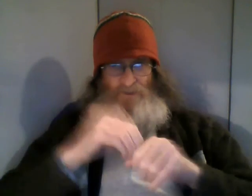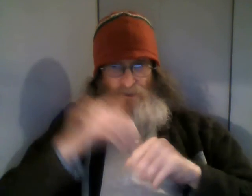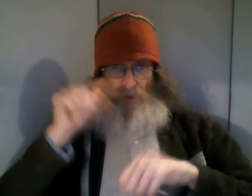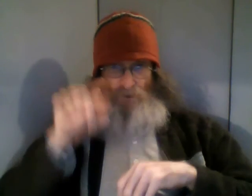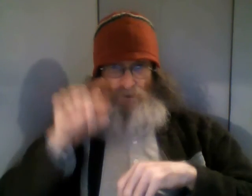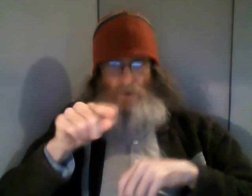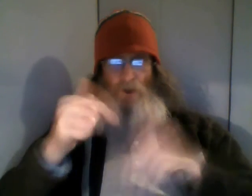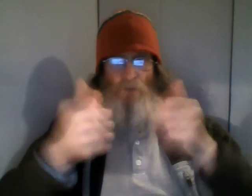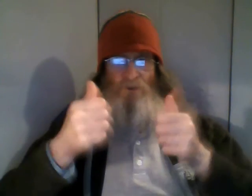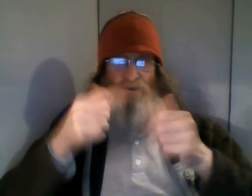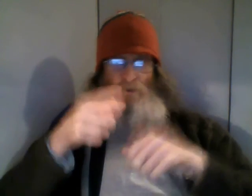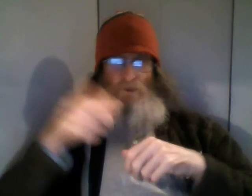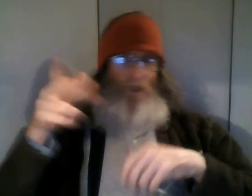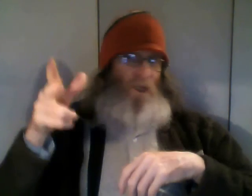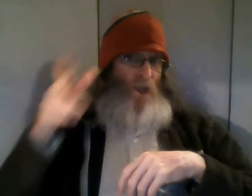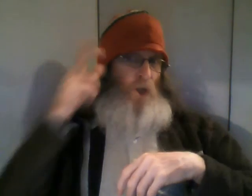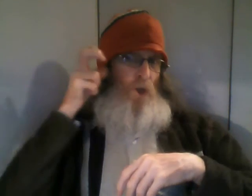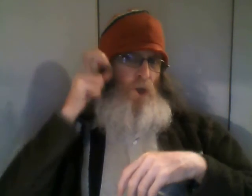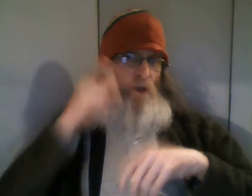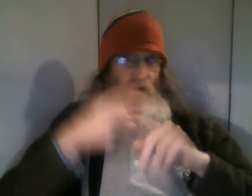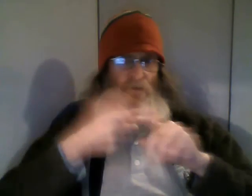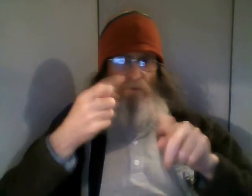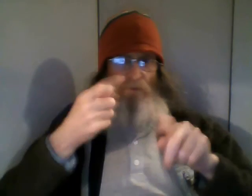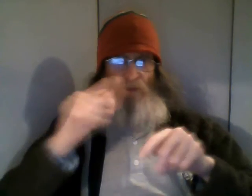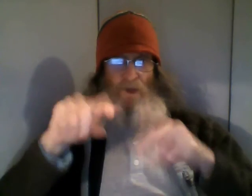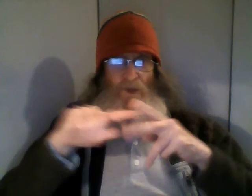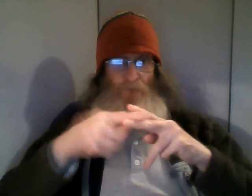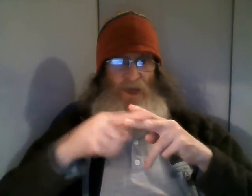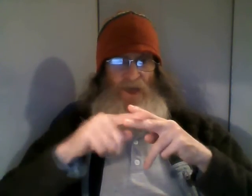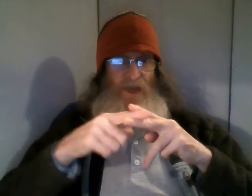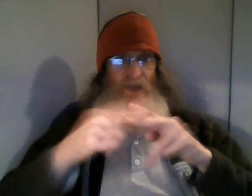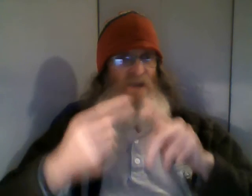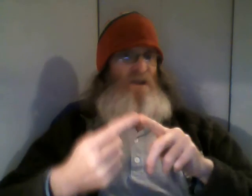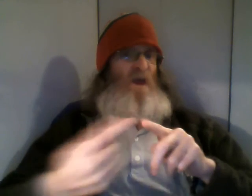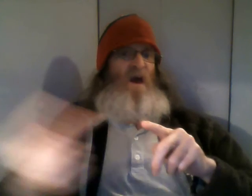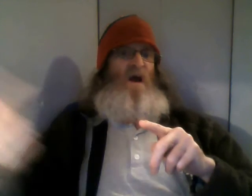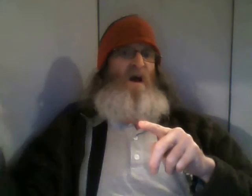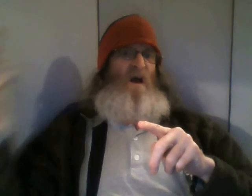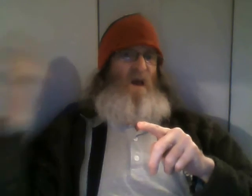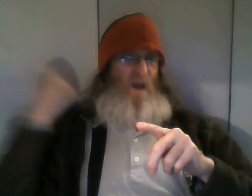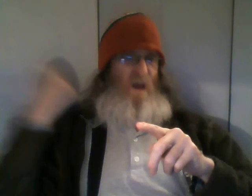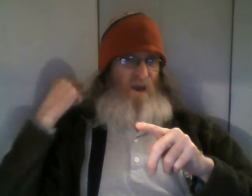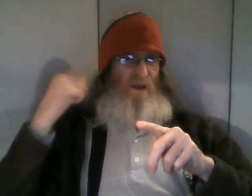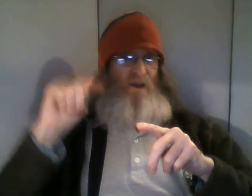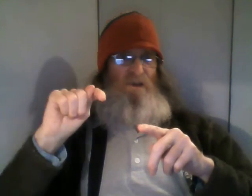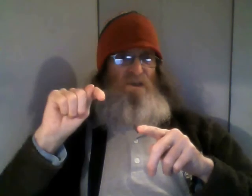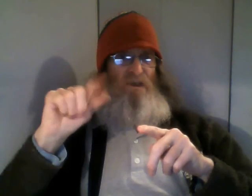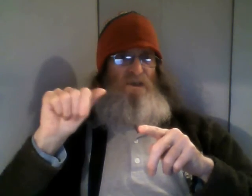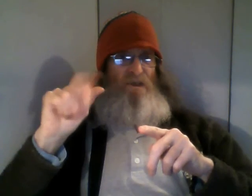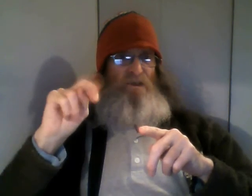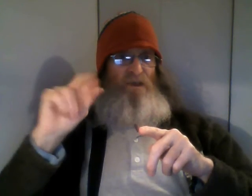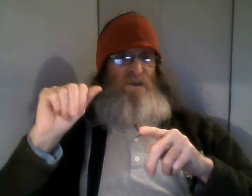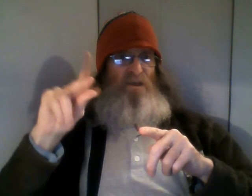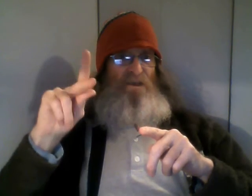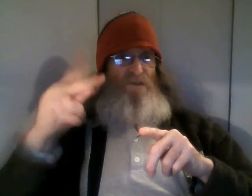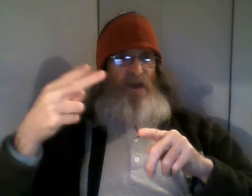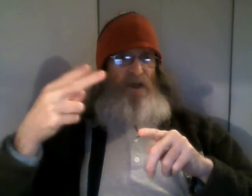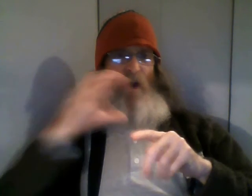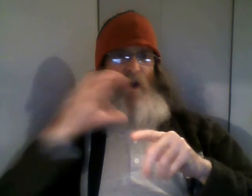Visit Wayfair.ca today. ABTN believes in being accountable to you, the viewer, which is why we're associates of the Canadian Broadcast